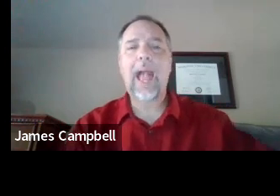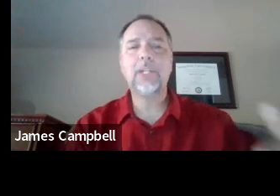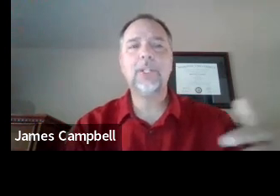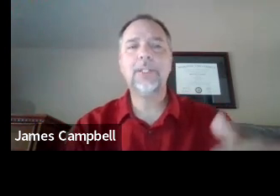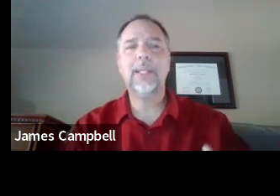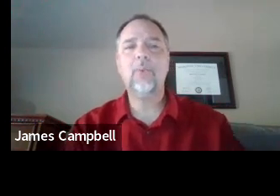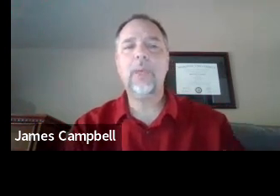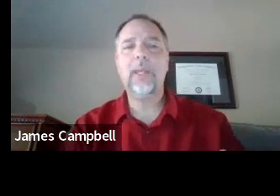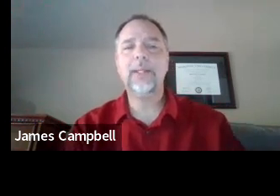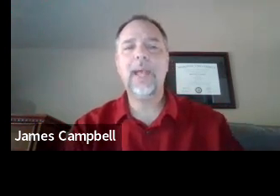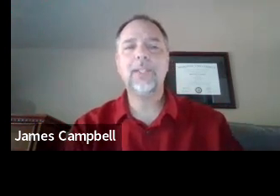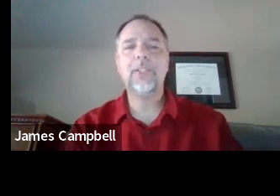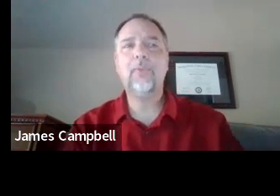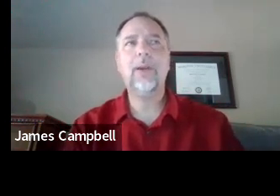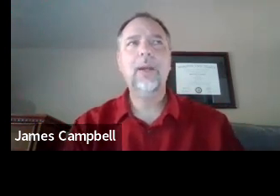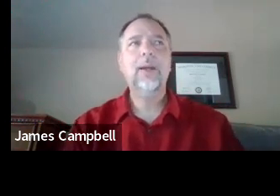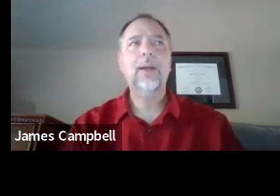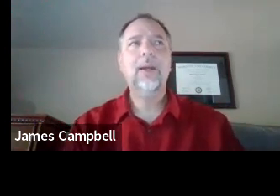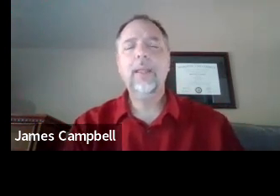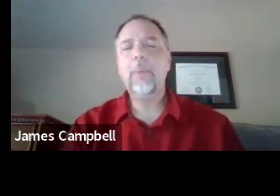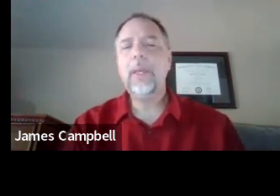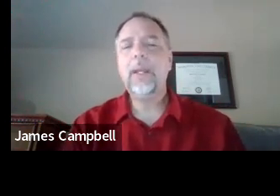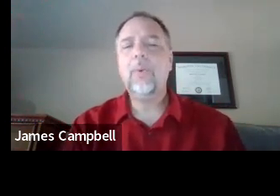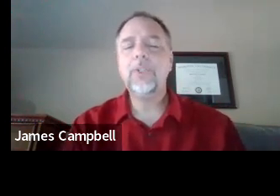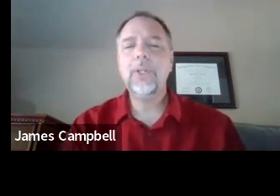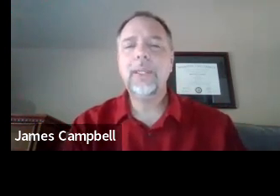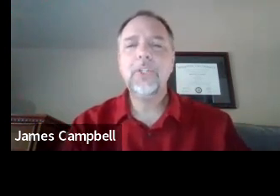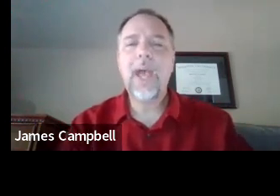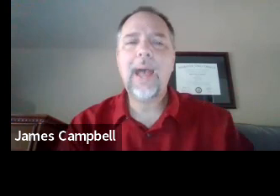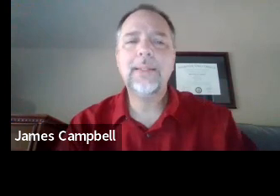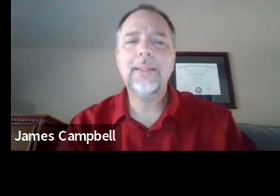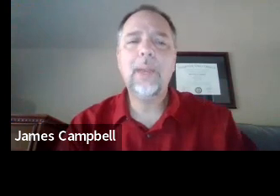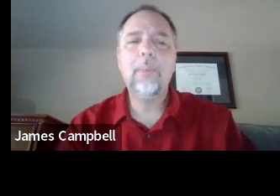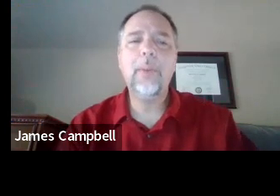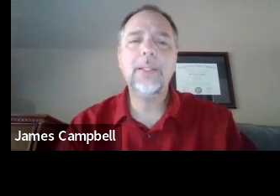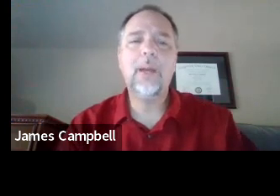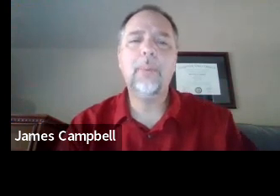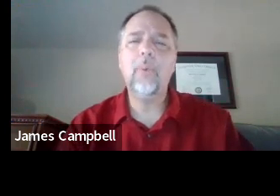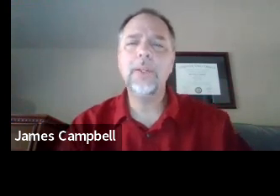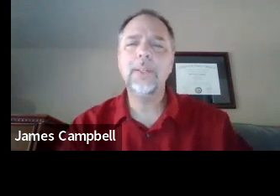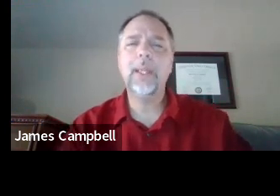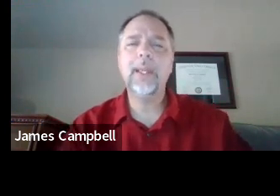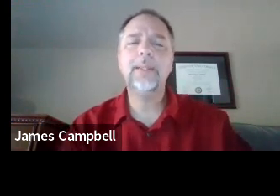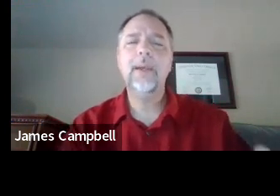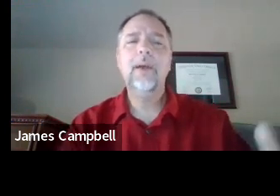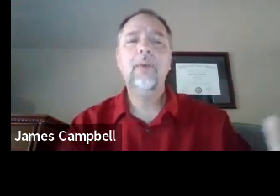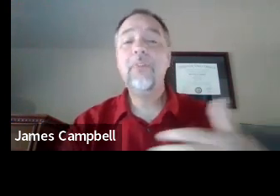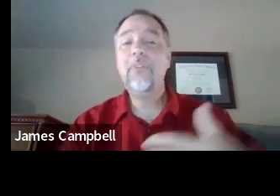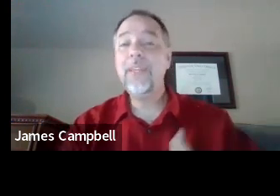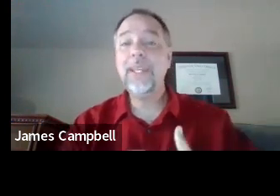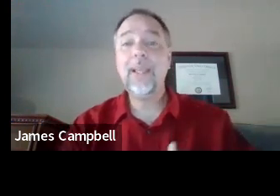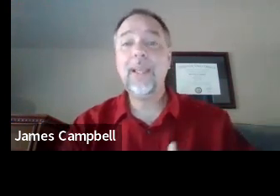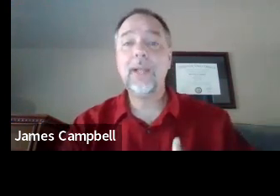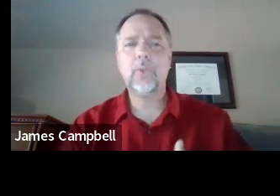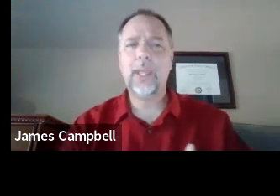actual actions that we could take. So for a little bit here, I want you in the chat to take a moment and tell me, what are some things from